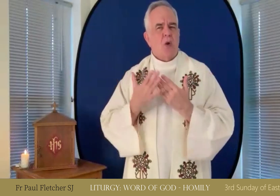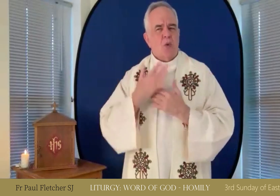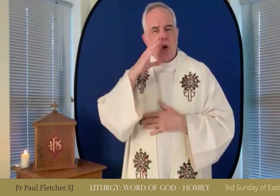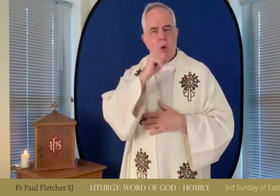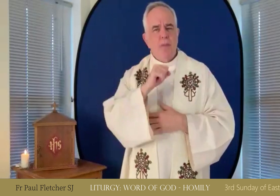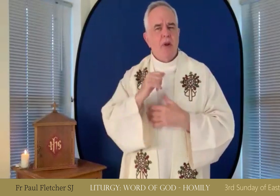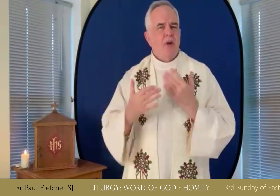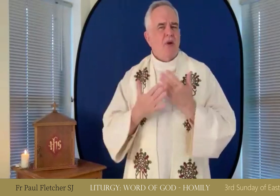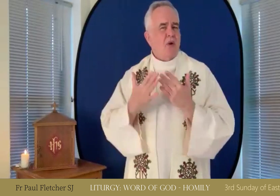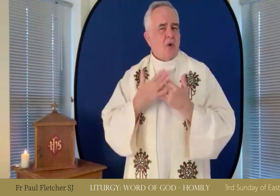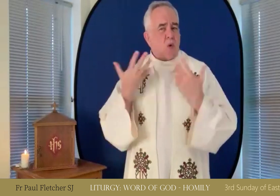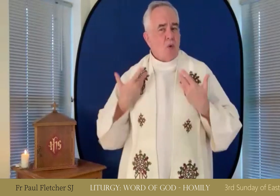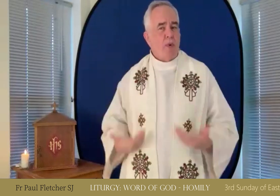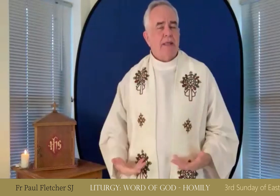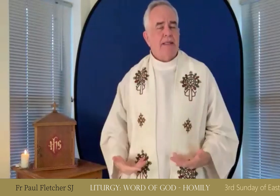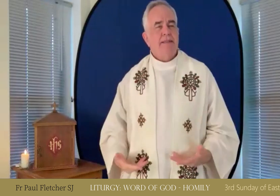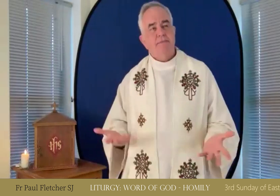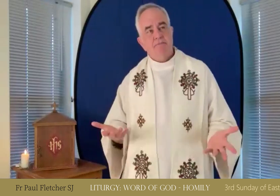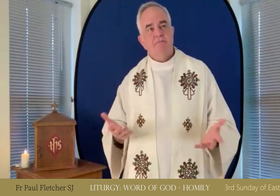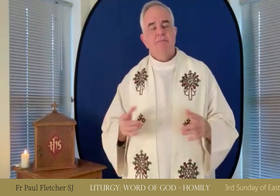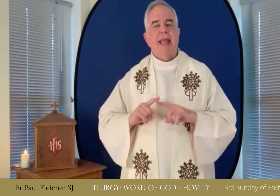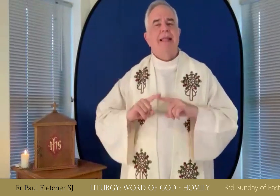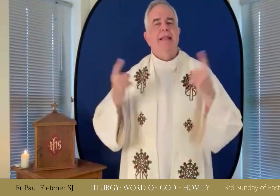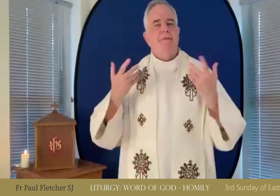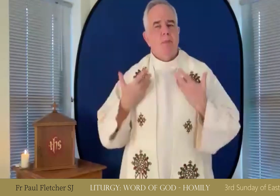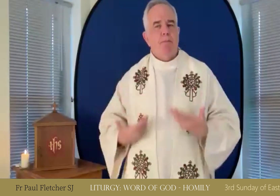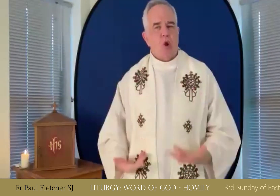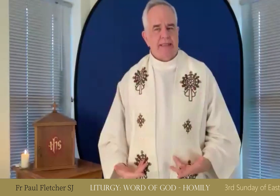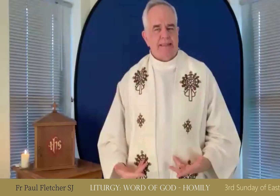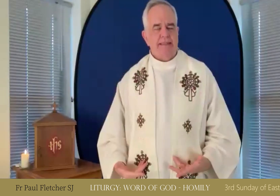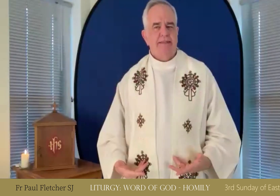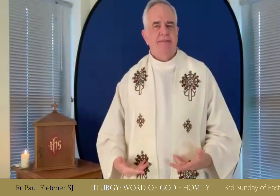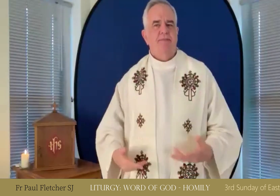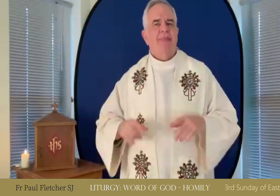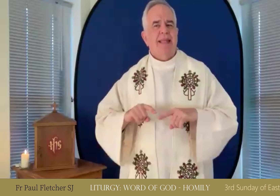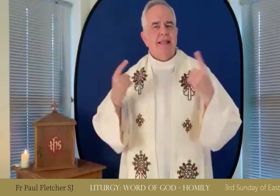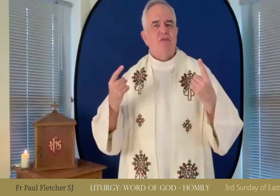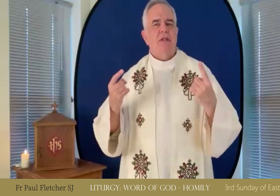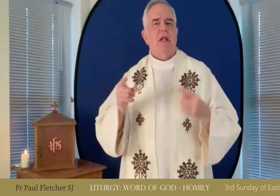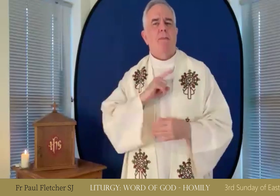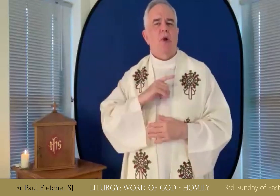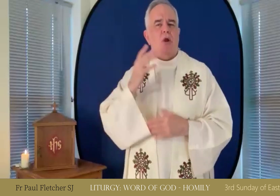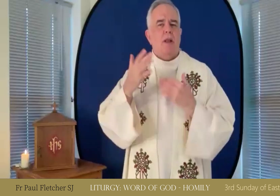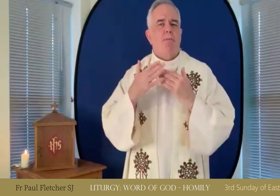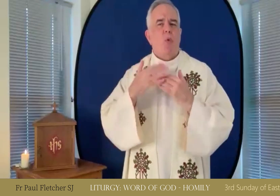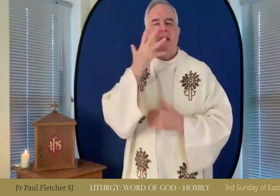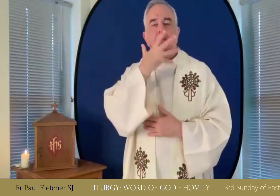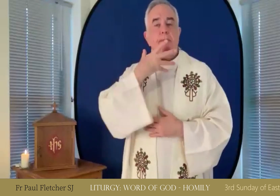new hope, new bodies, different bodies, different, because more